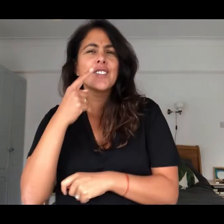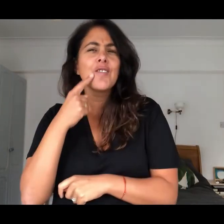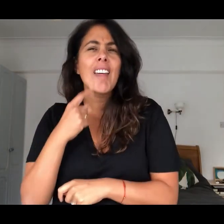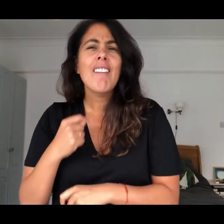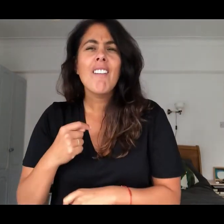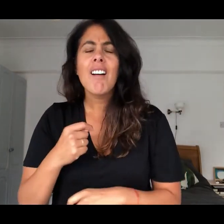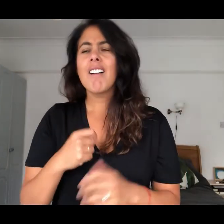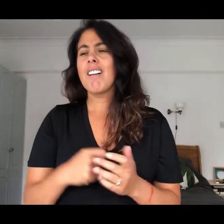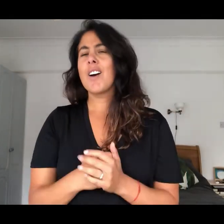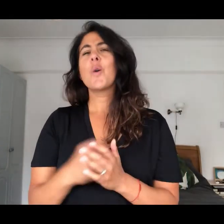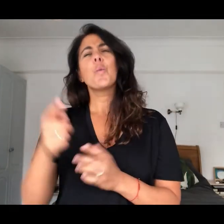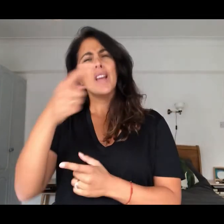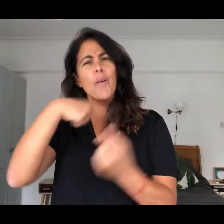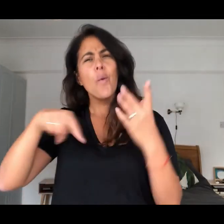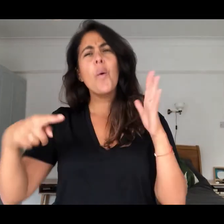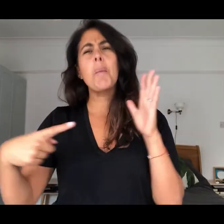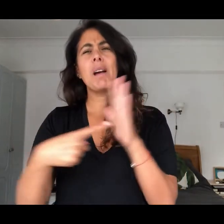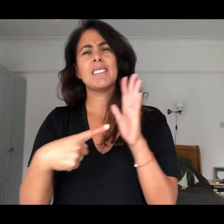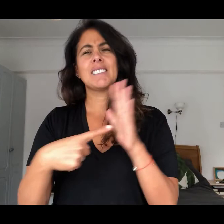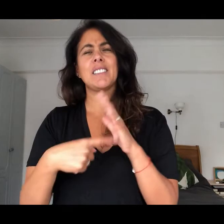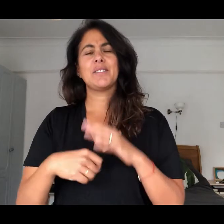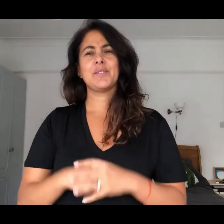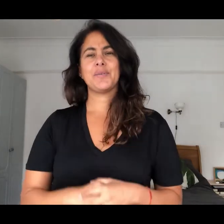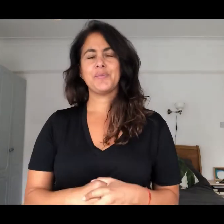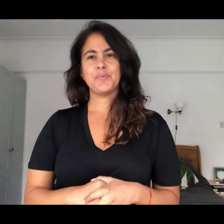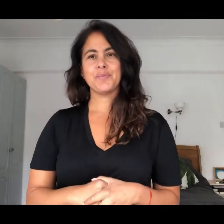flavour. We all matter.